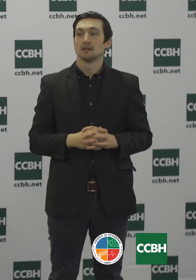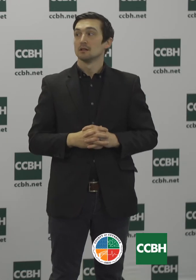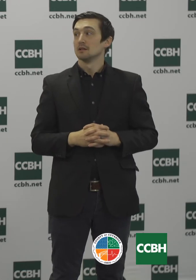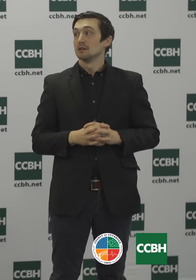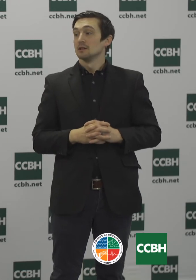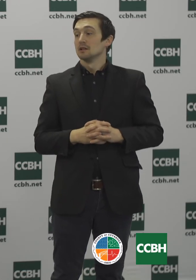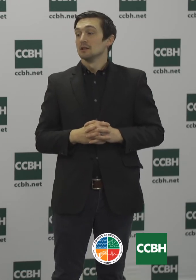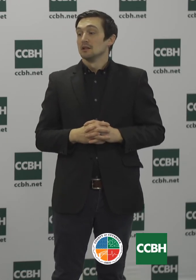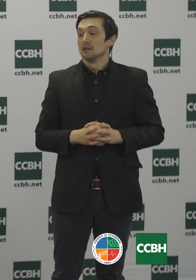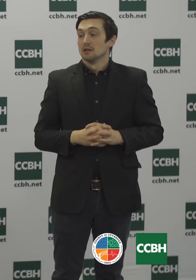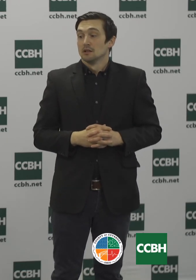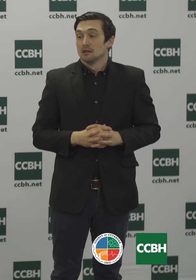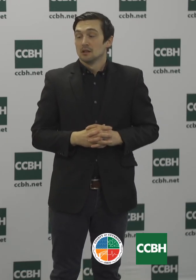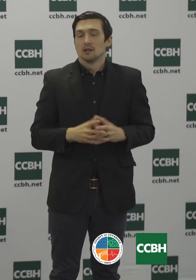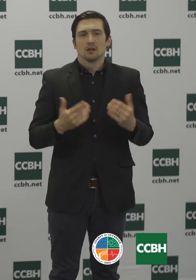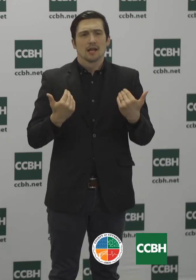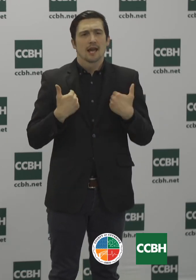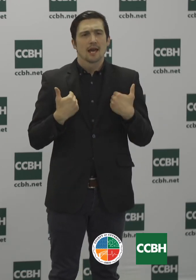by a question that we received